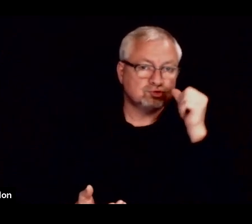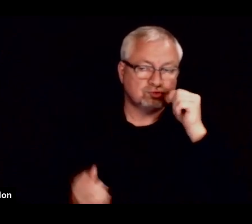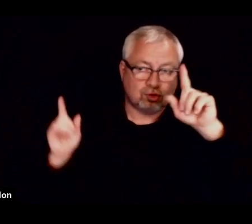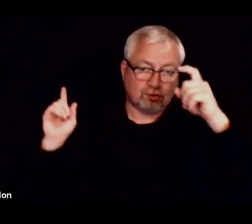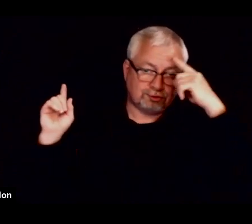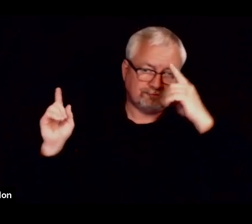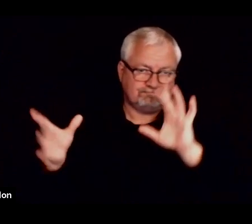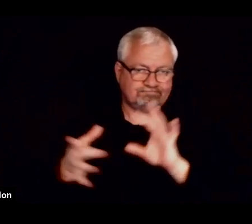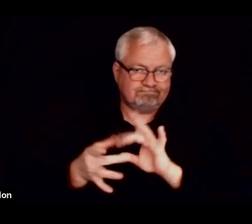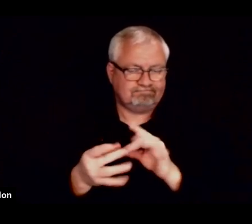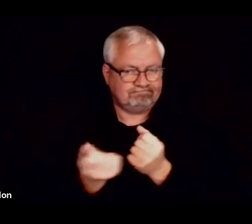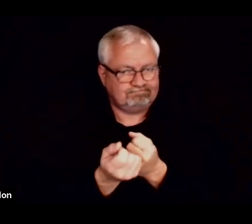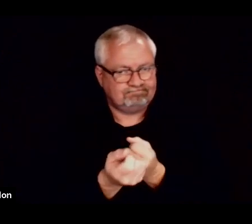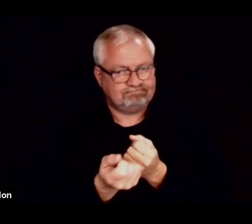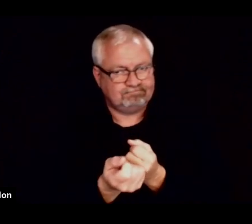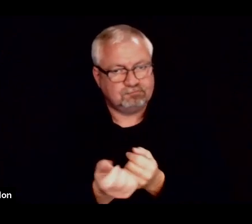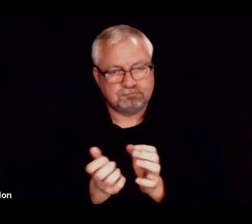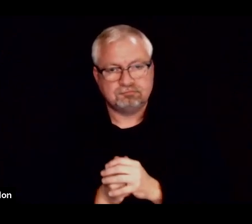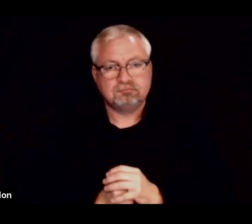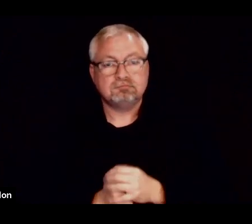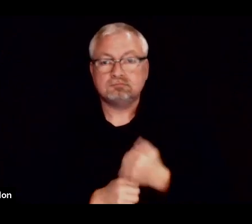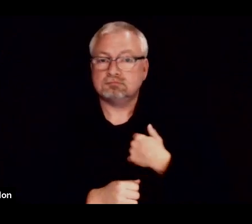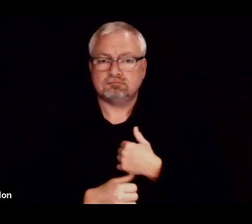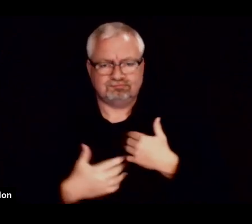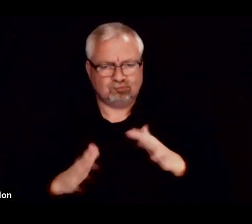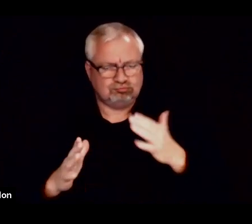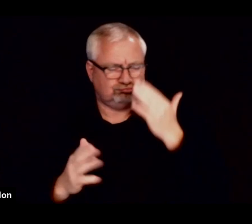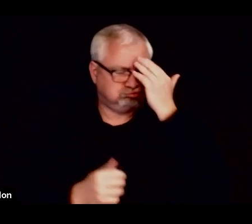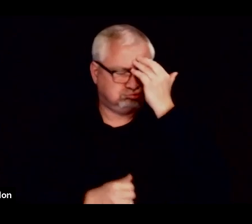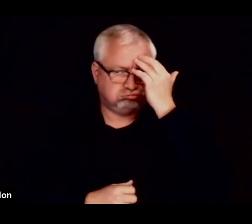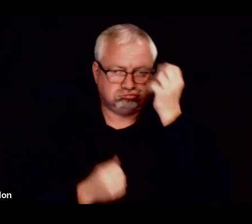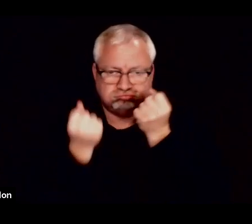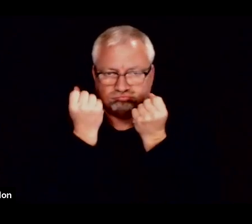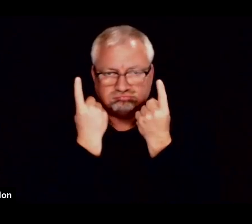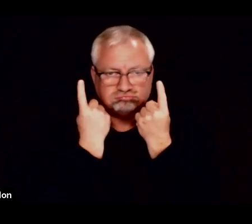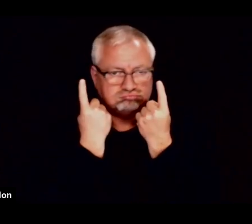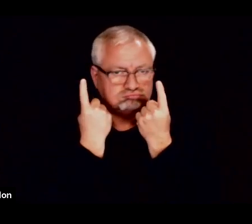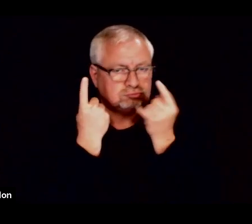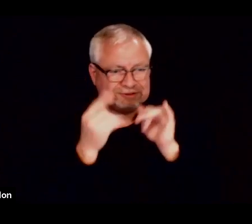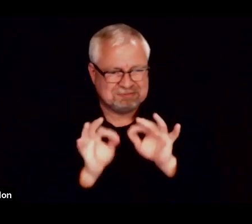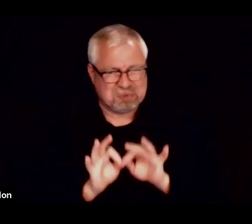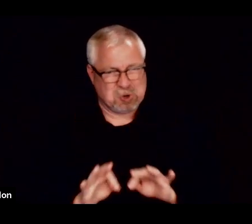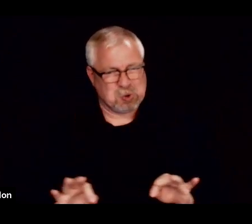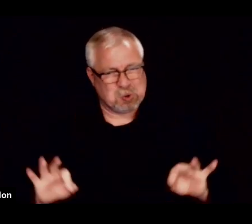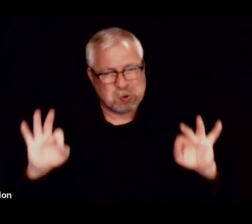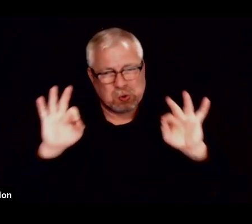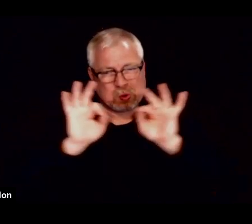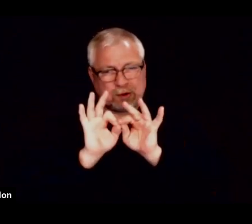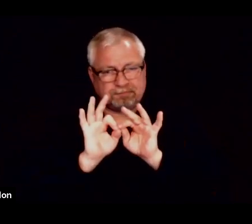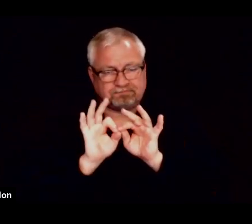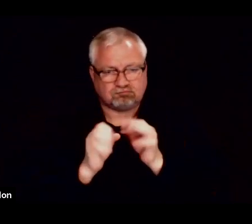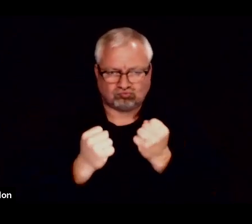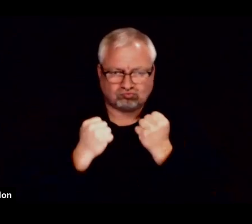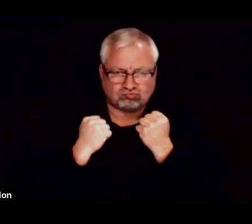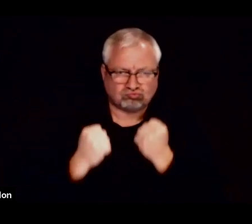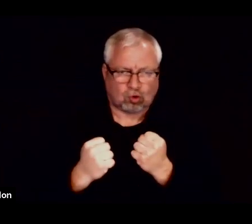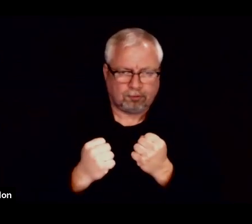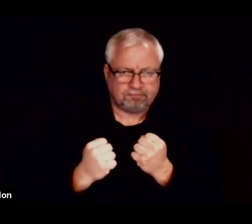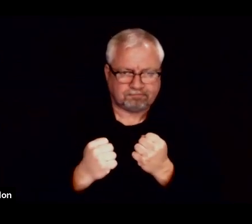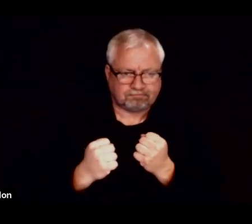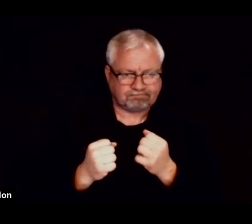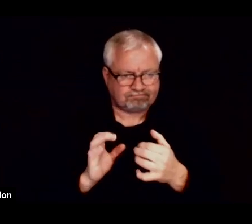we completely understand the value and the strong desire for reconnection with our faith